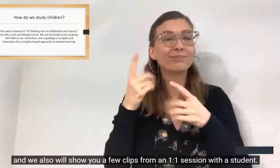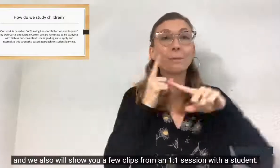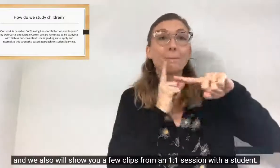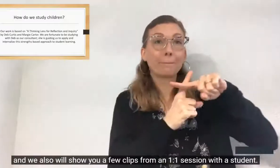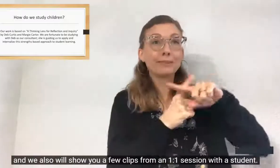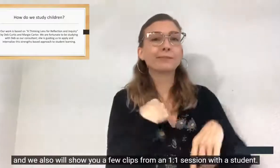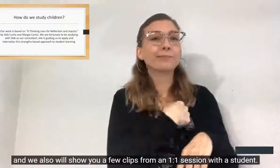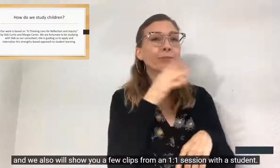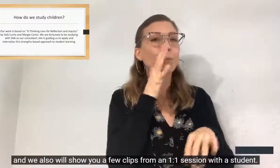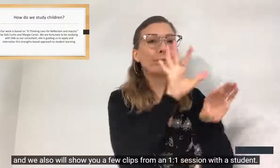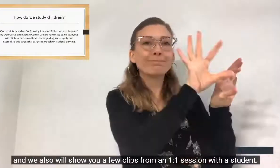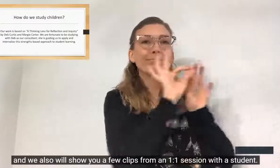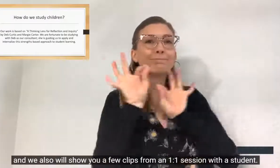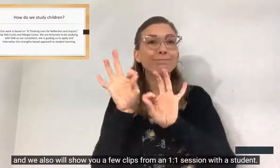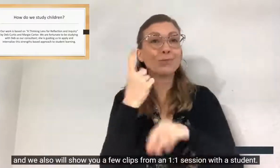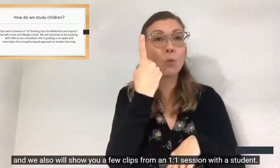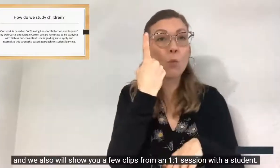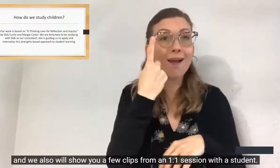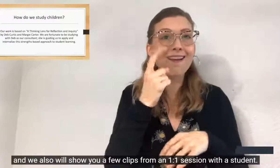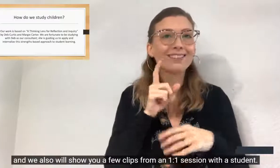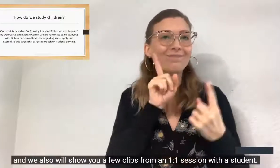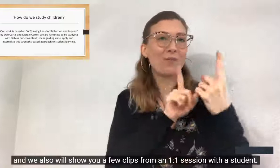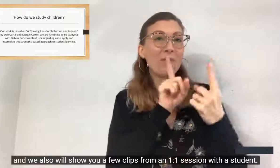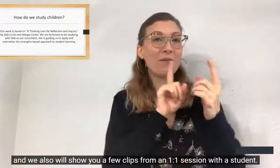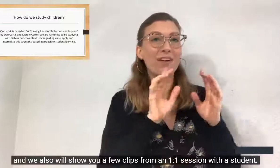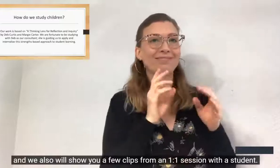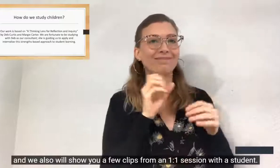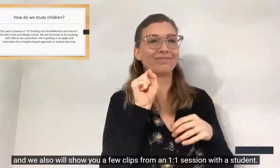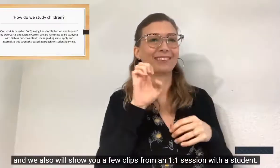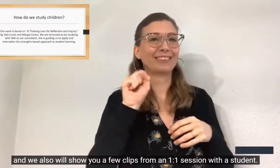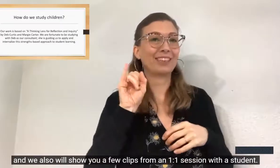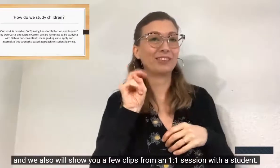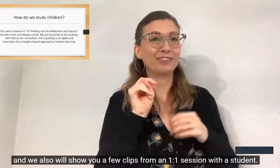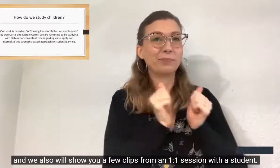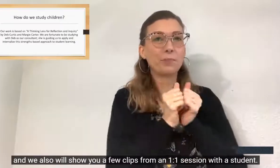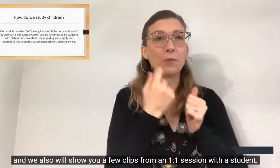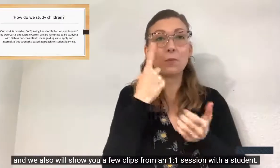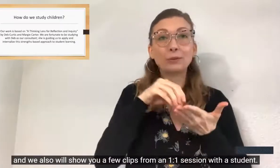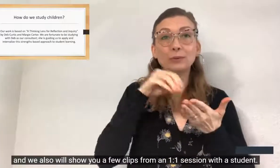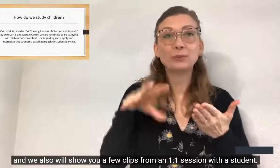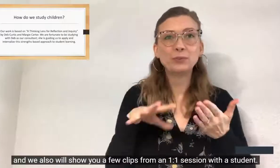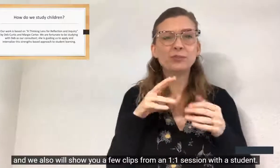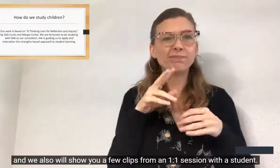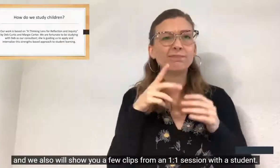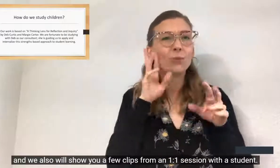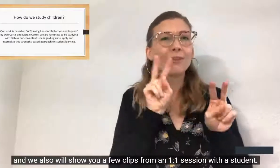few slides next about the thinking lens, and we also have a few clips from my one-on-one session conducted with a student of